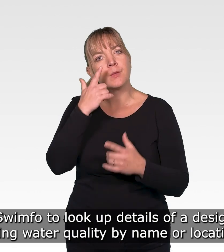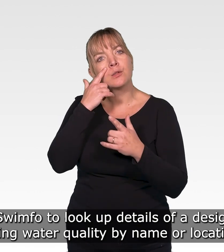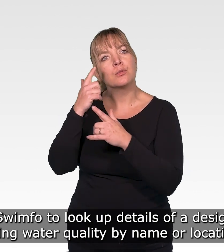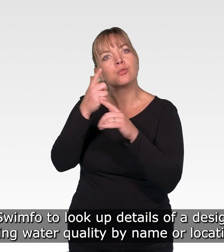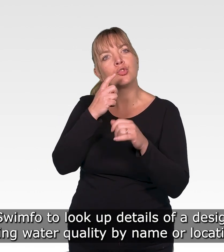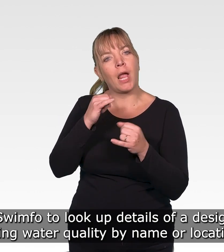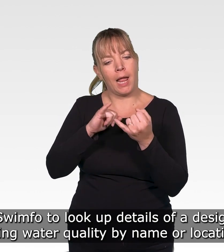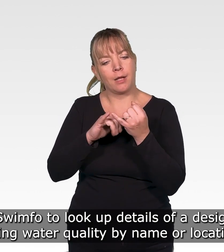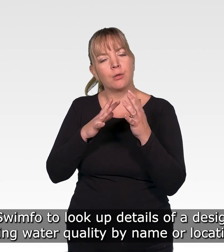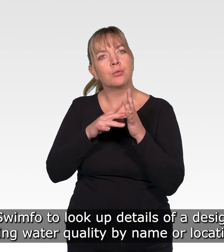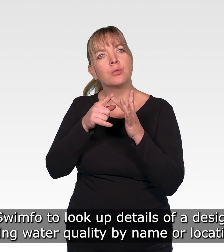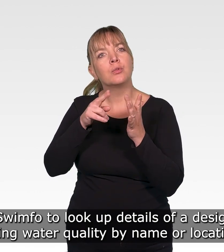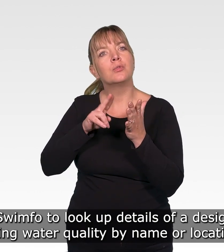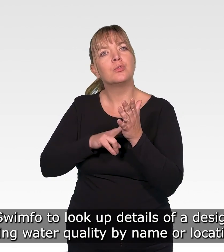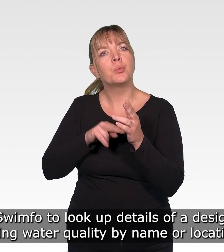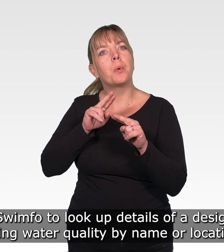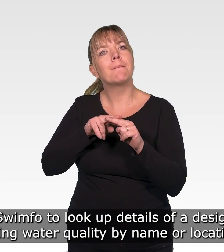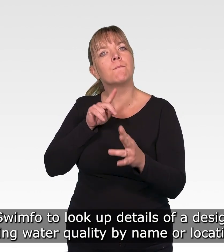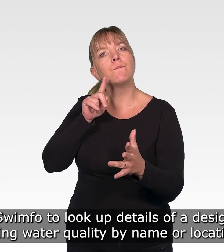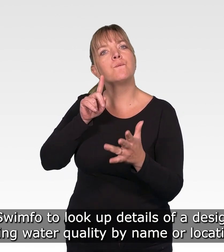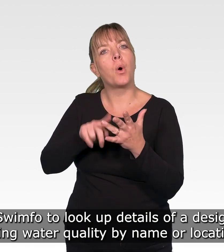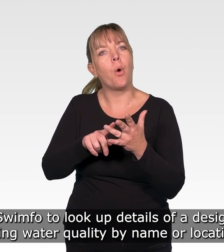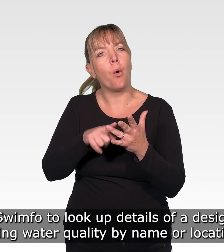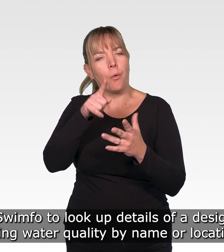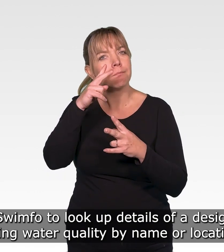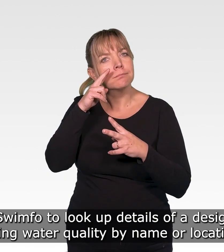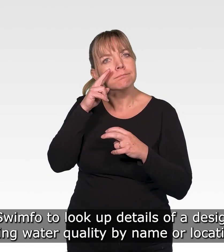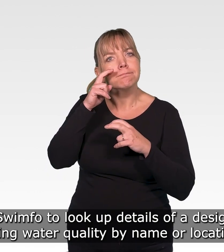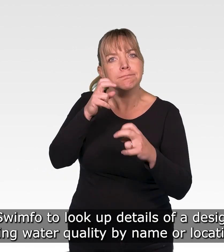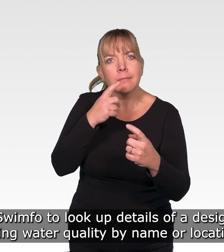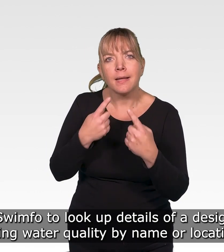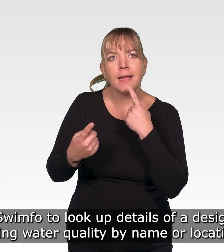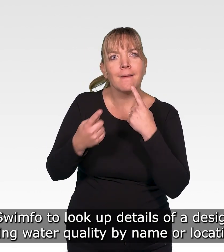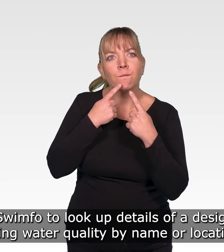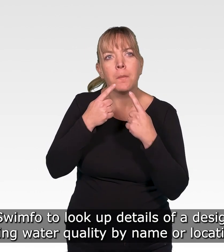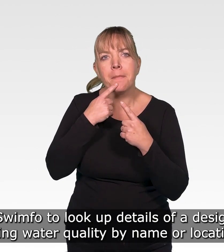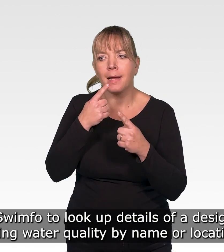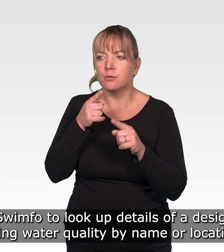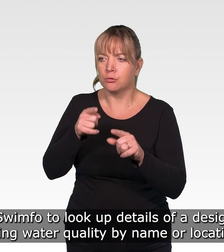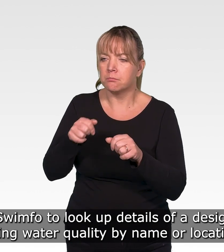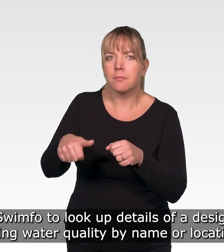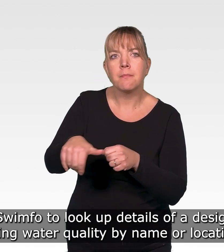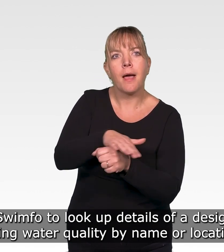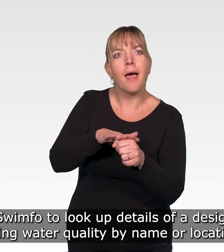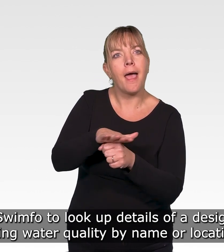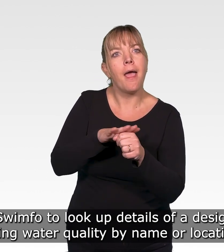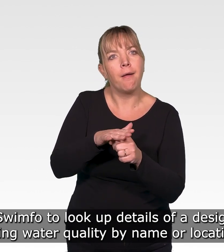Check Swimfo to look up details of a designated bathing water quality by name or location.